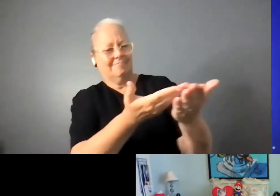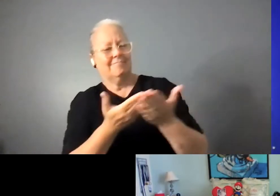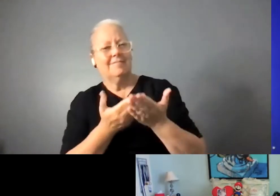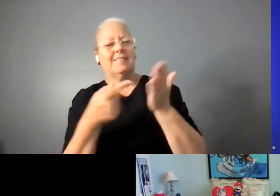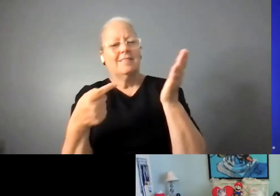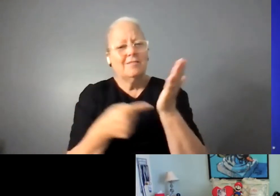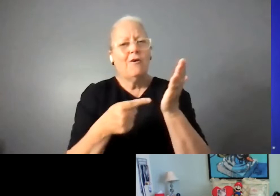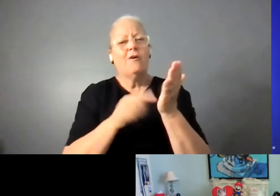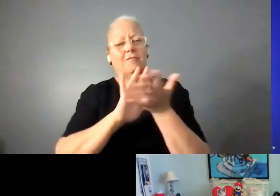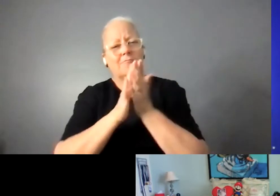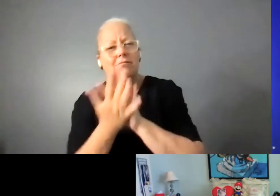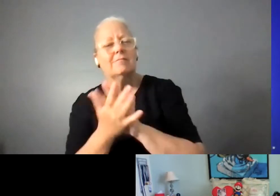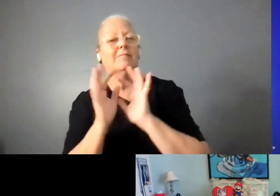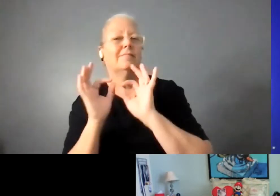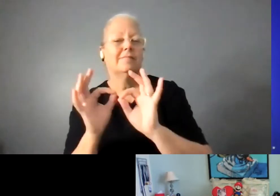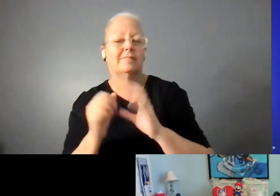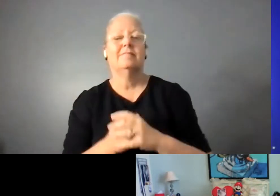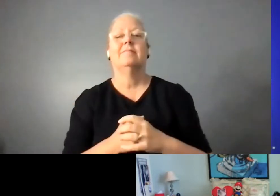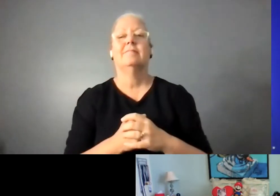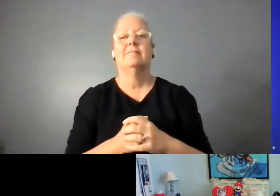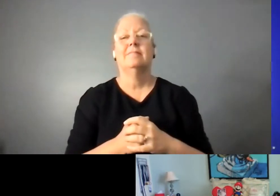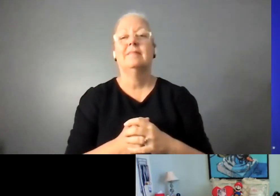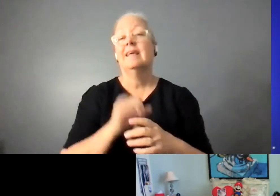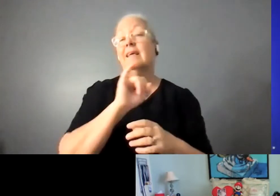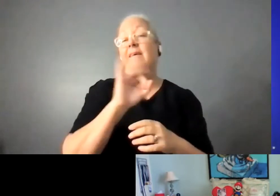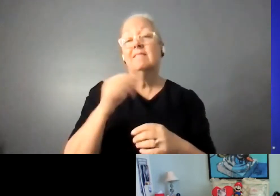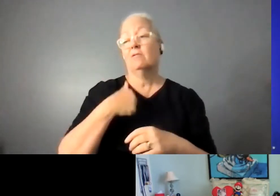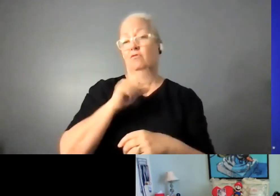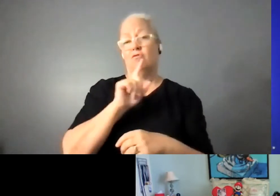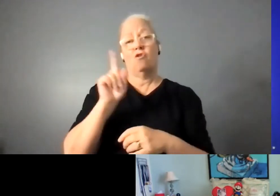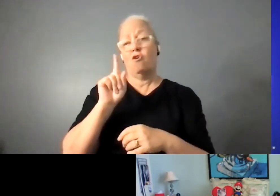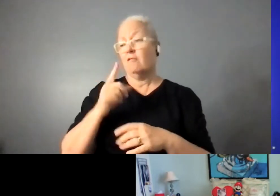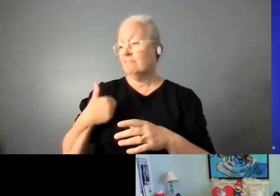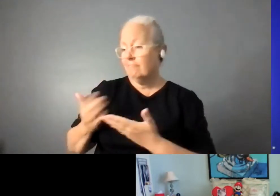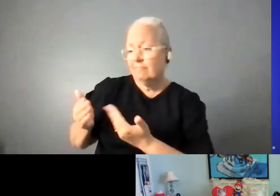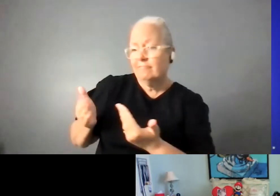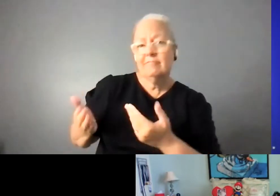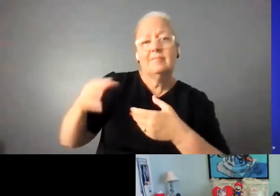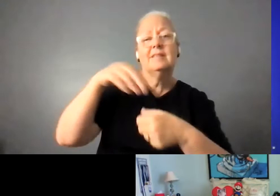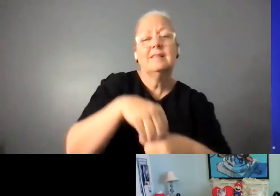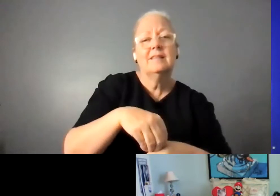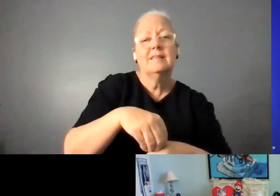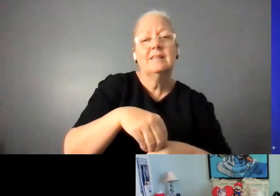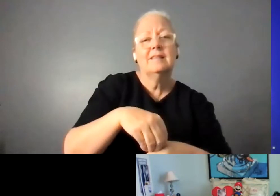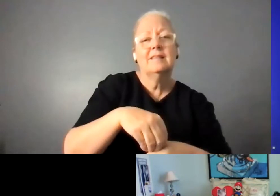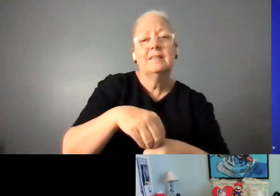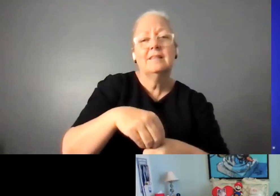being included because it is not known that this type of